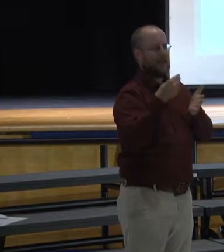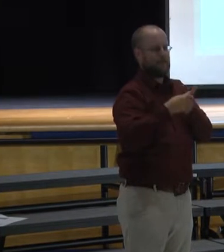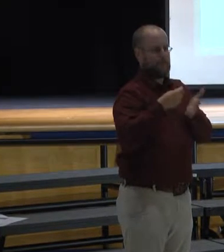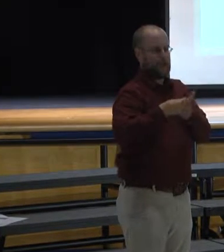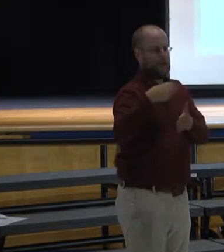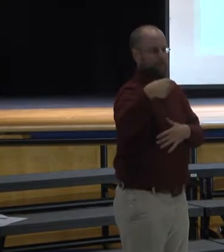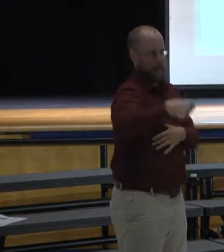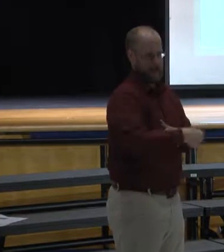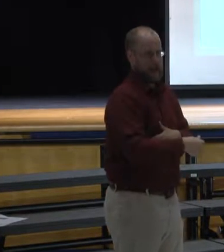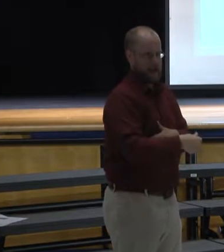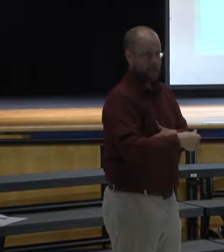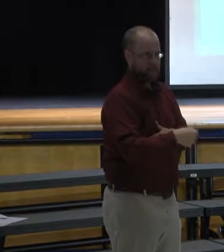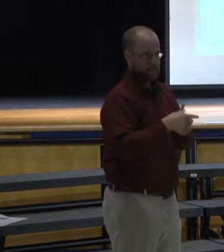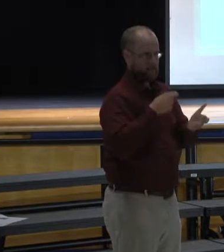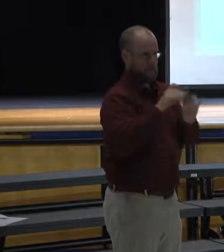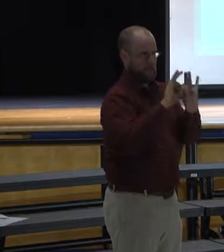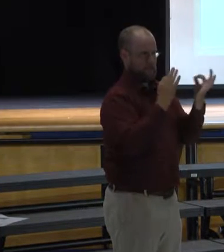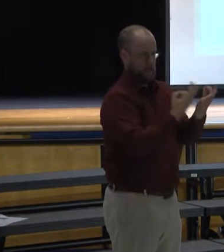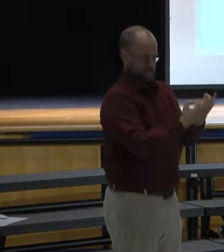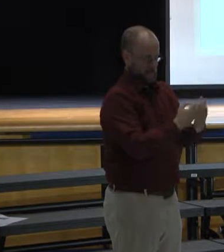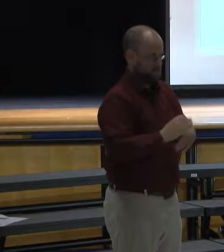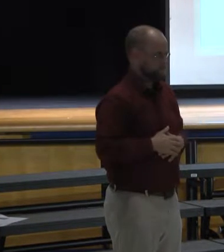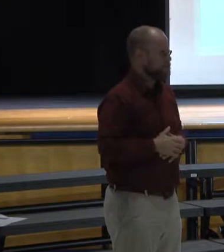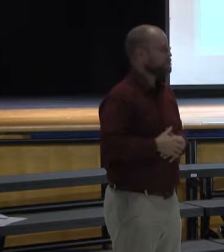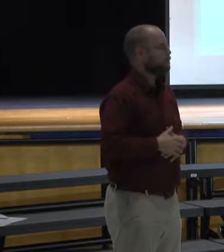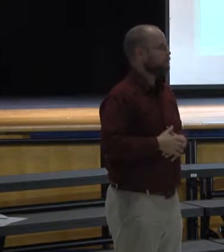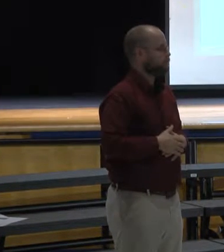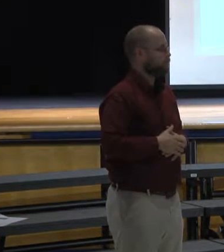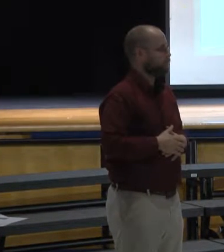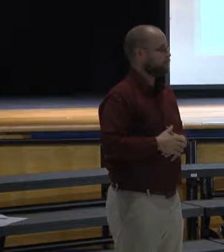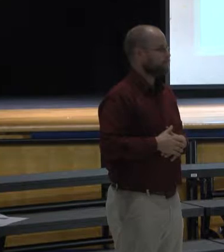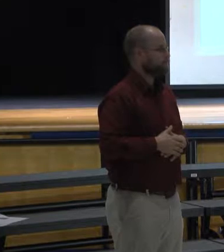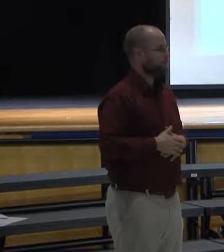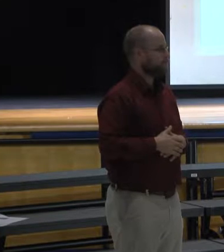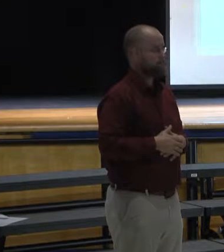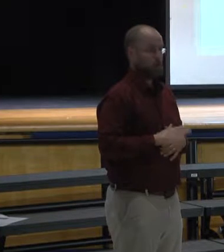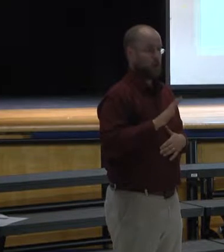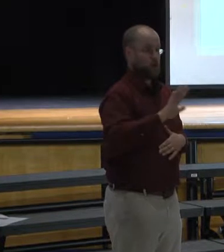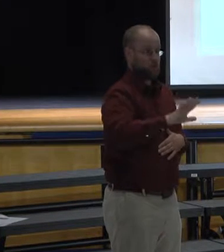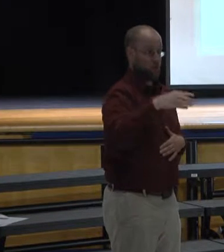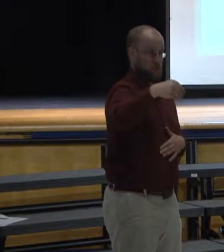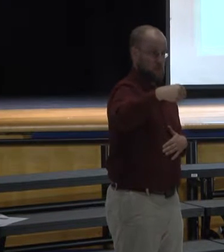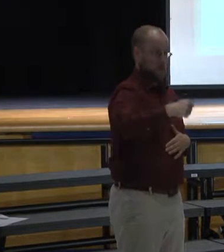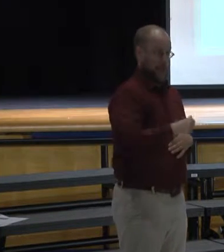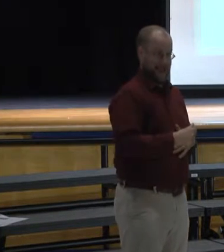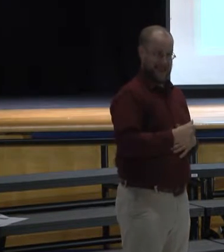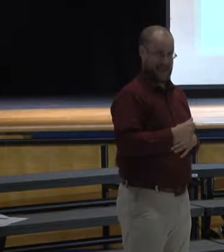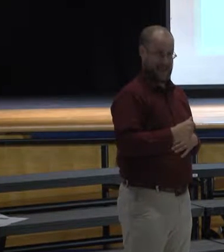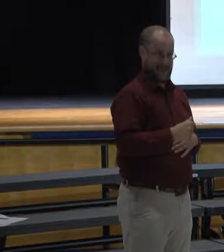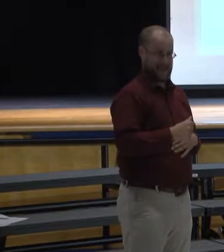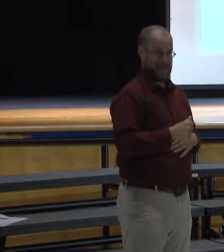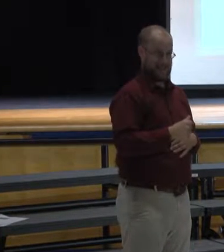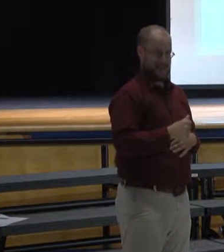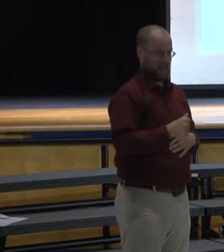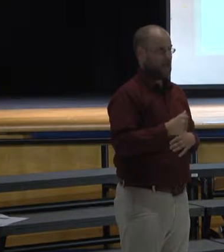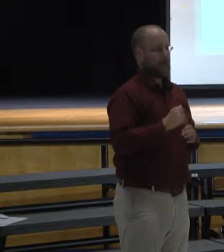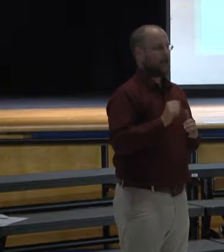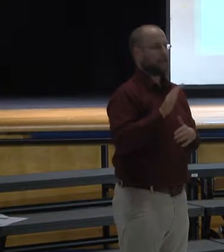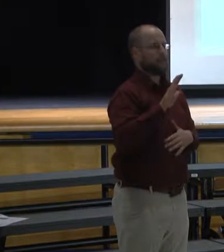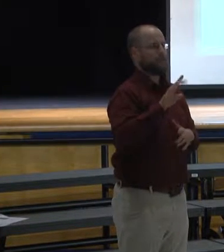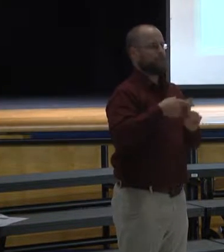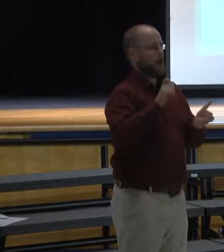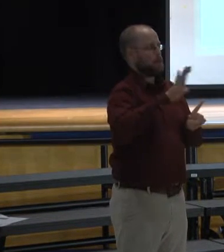contribution is, and that family contribution isn't what you say or what I say, it's what's set as a result of your financial